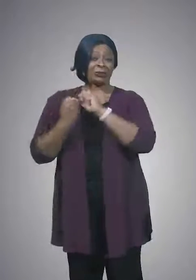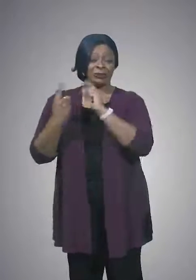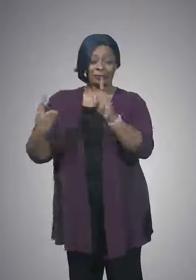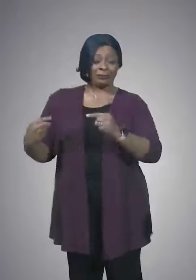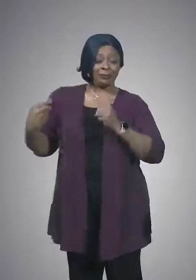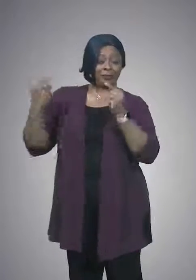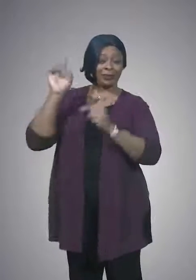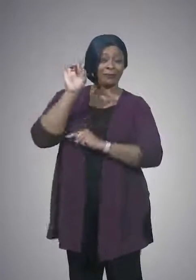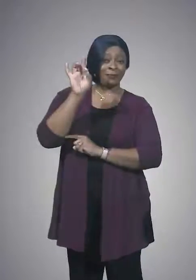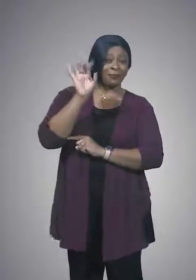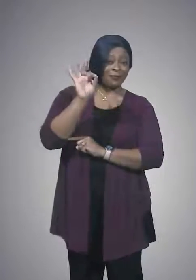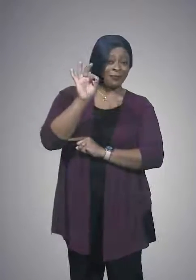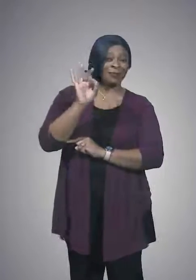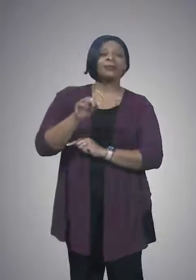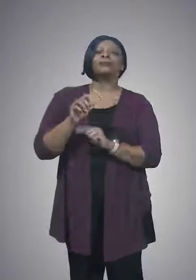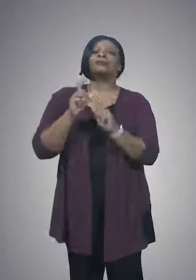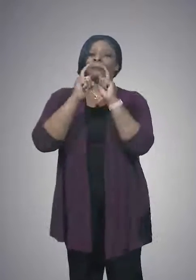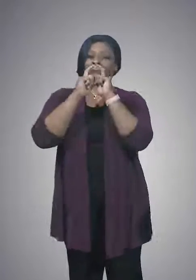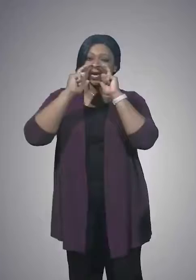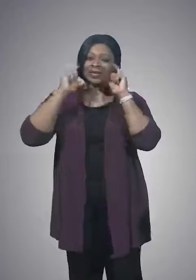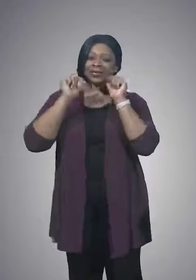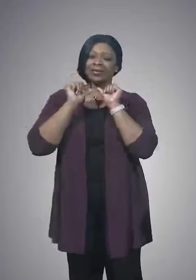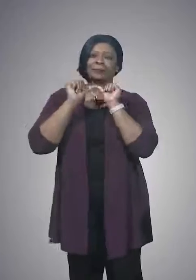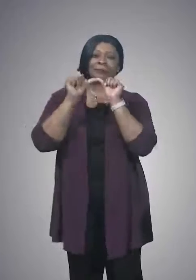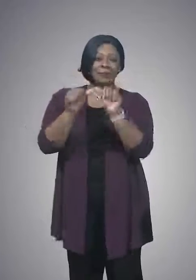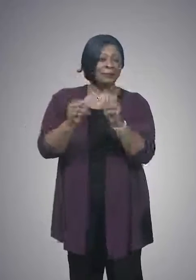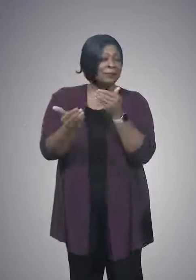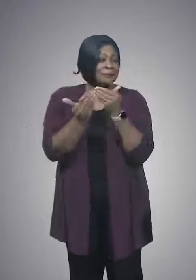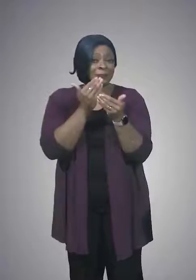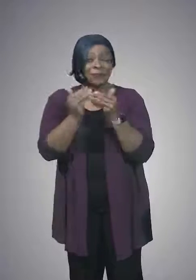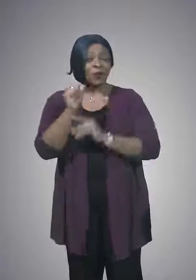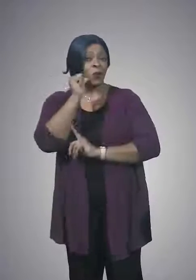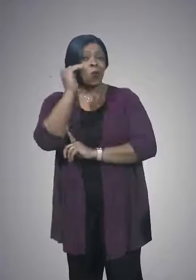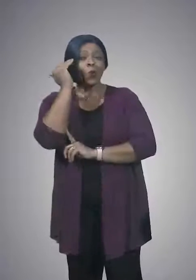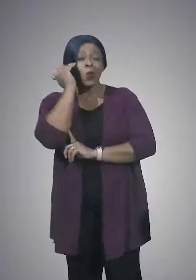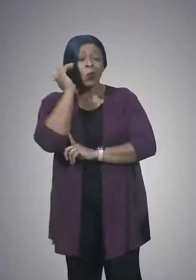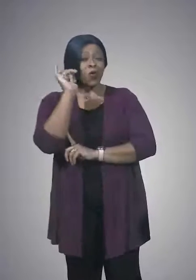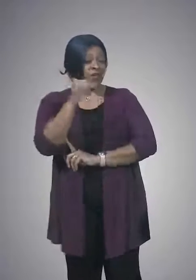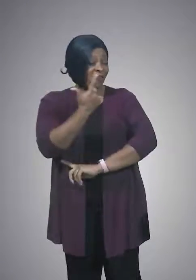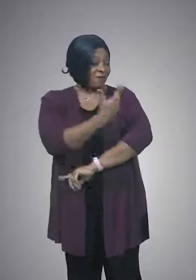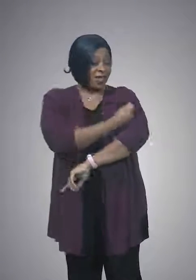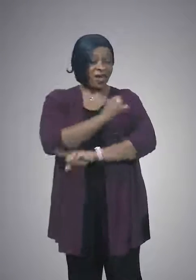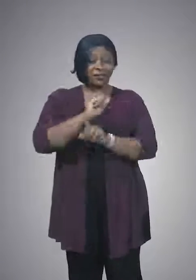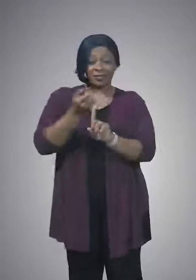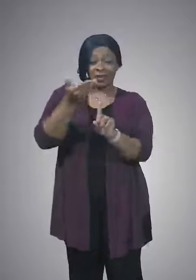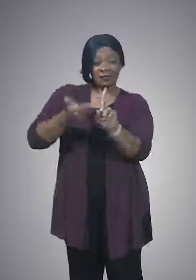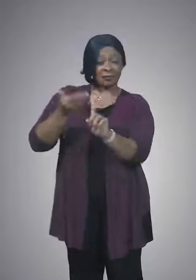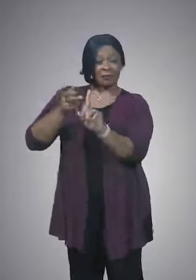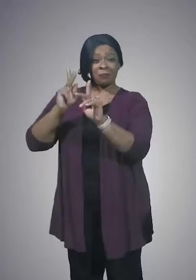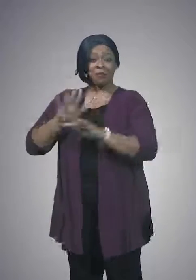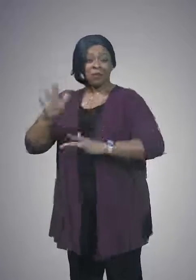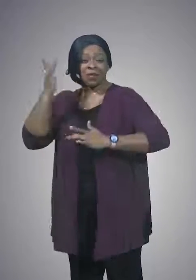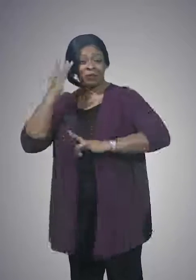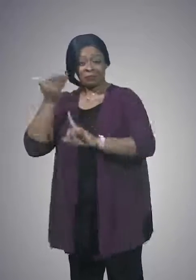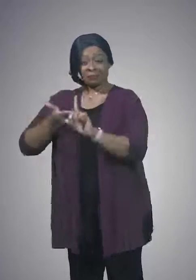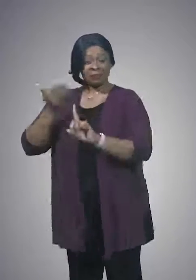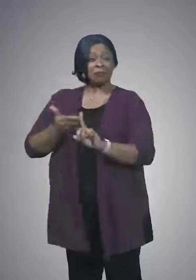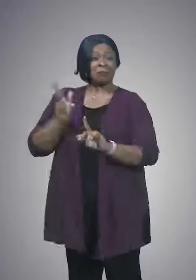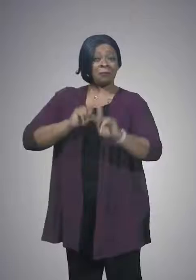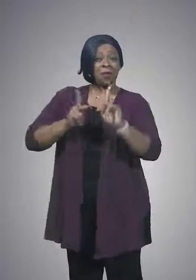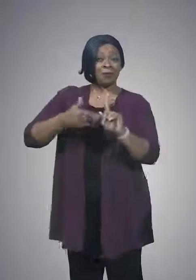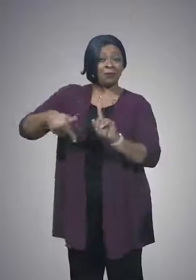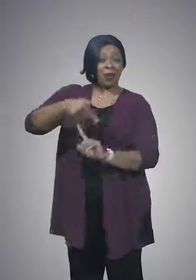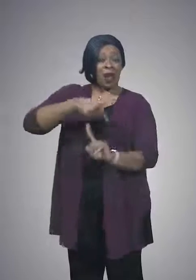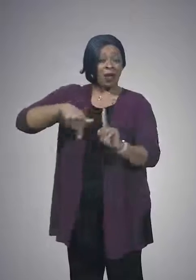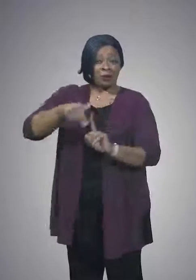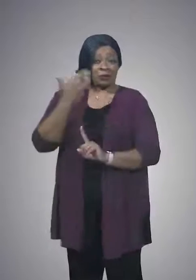years. Stay masked up if you do not know the vaccination status or the illness status of the people that